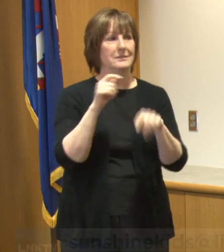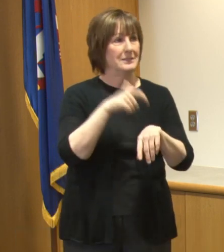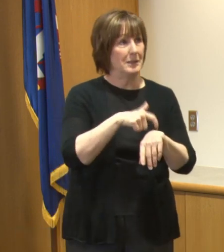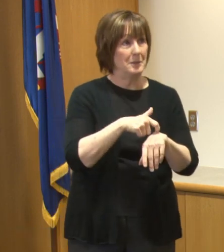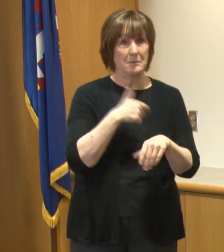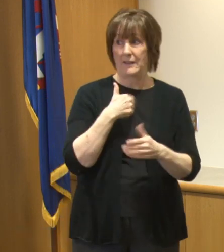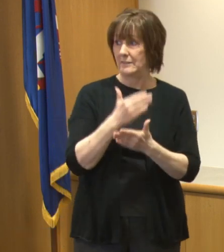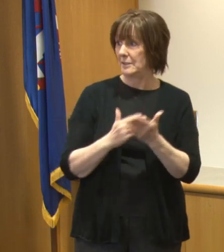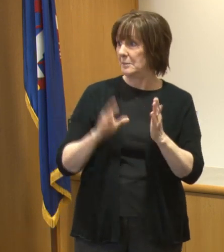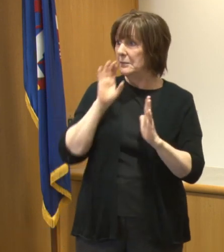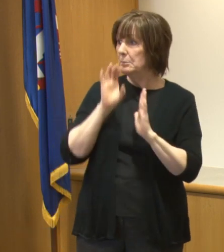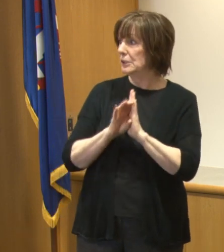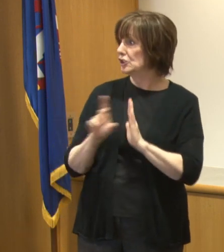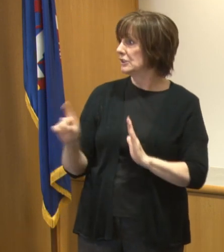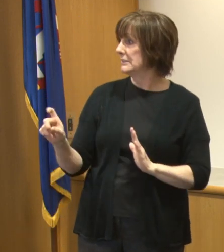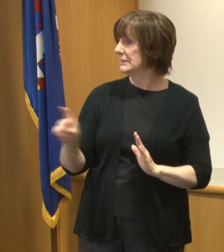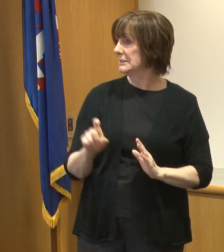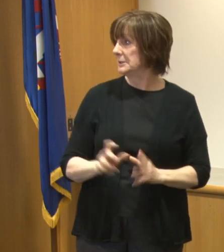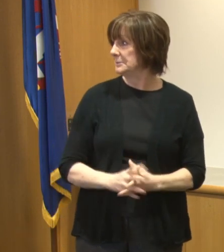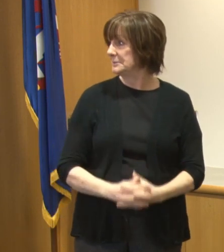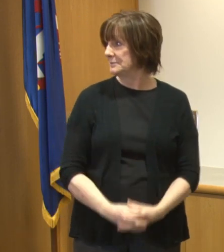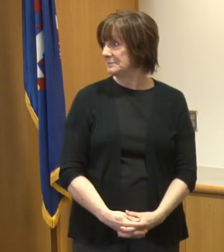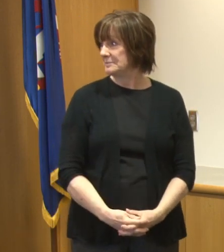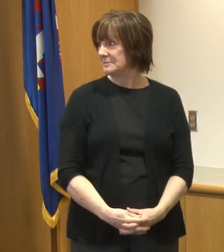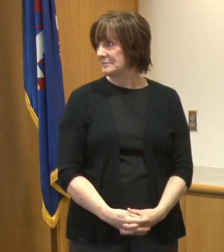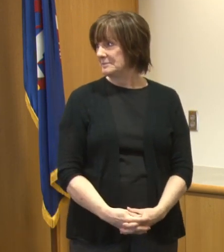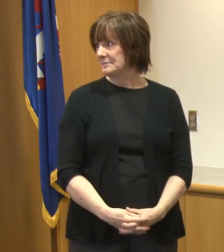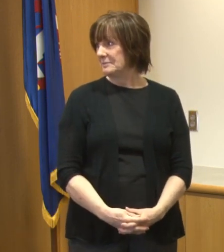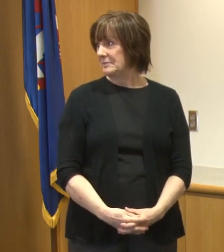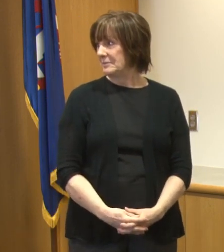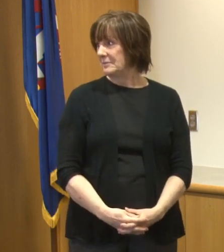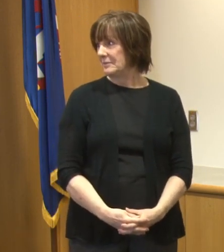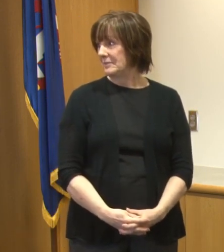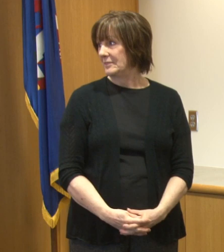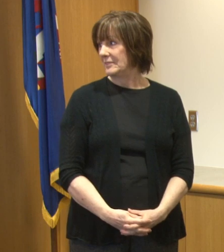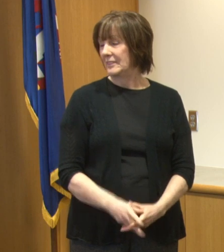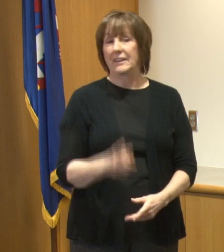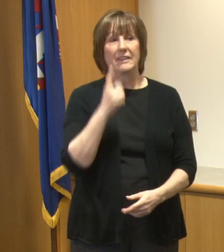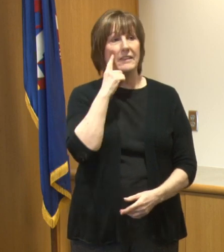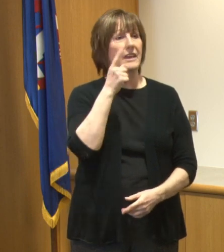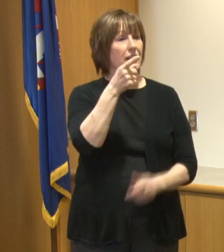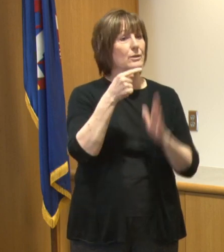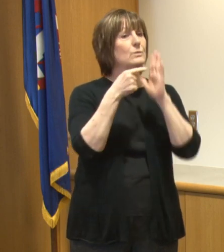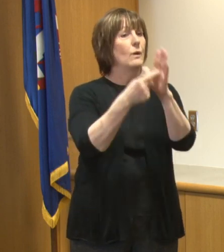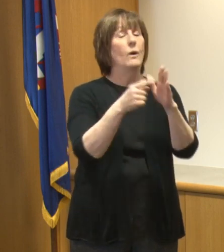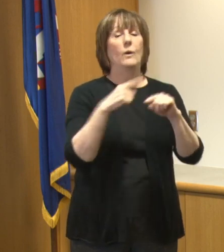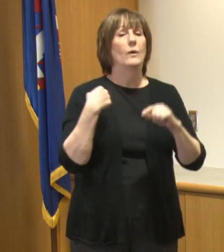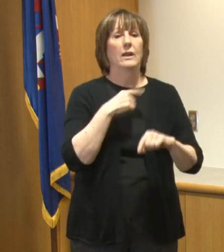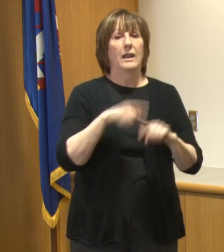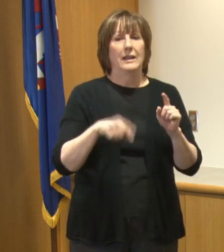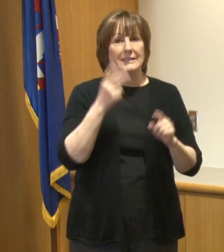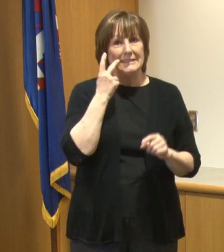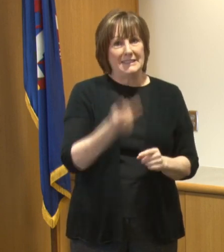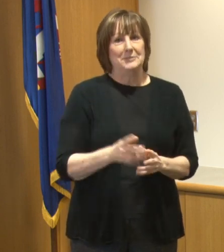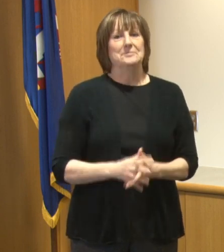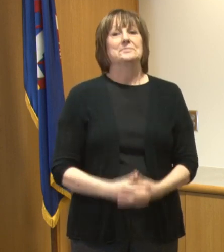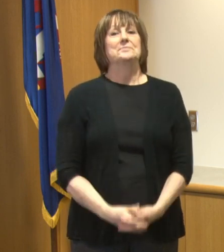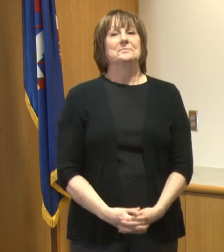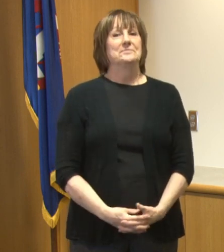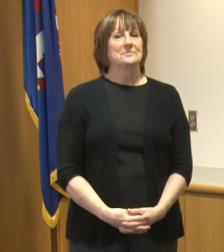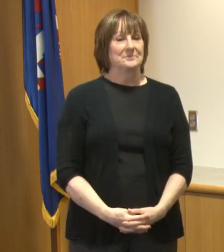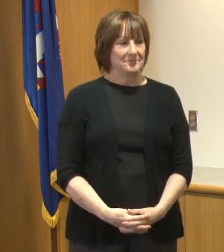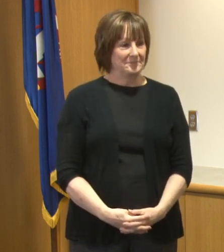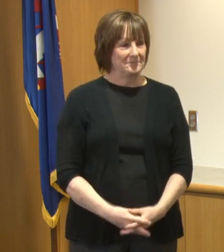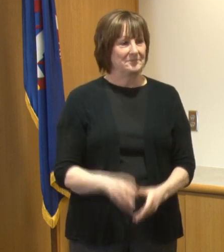we have some of those images? I think that they're airing. I think we just can't see them. Okay, great. Well, with